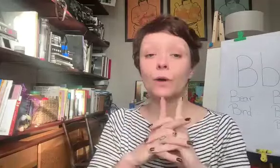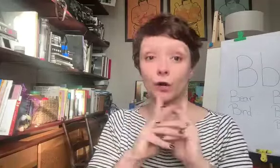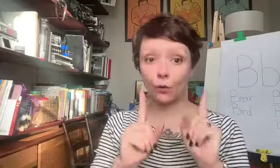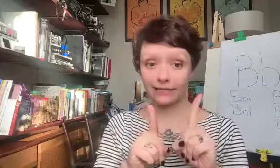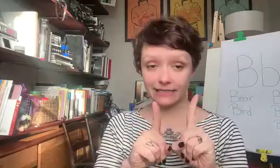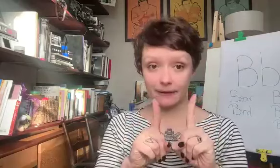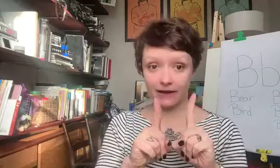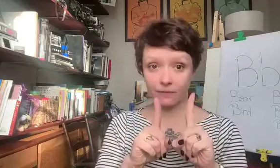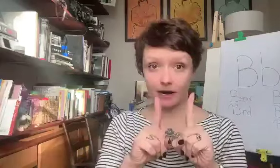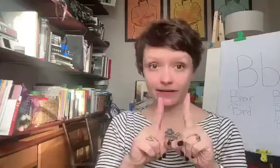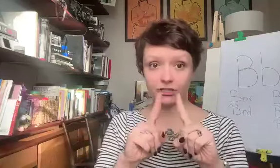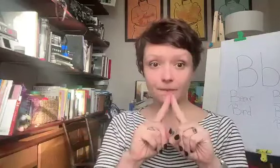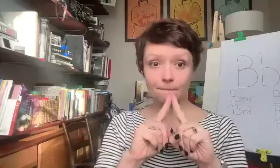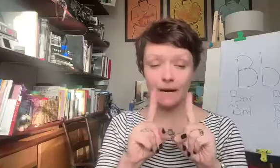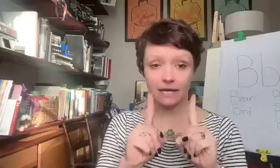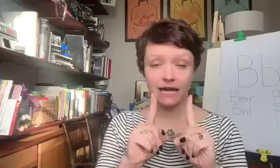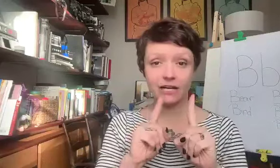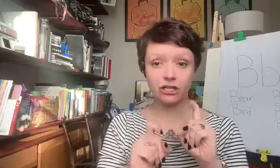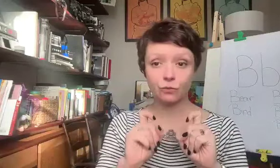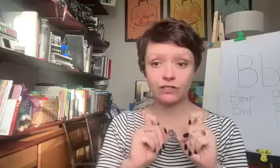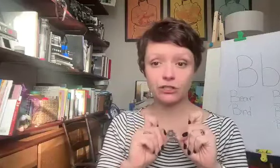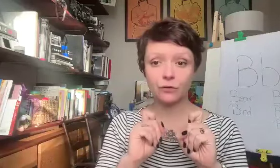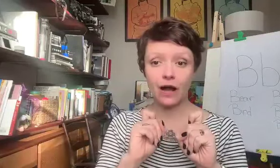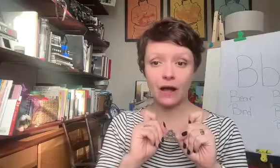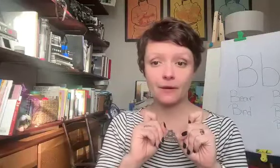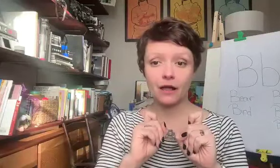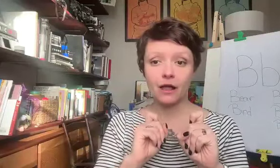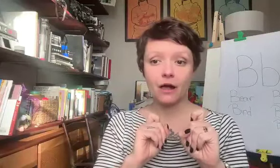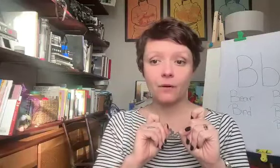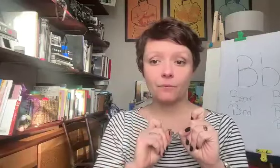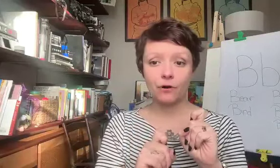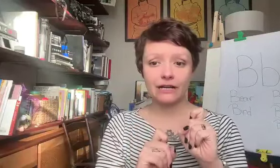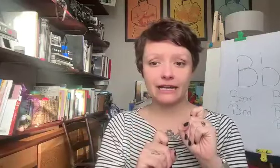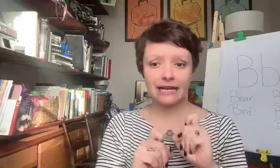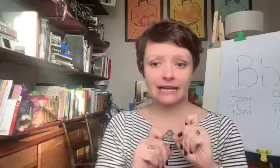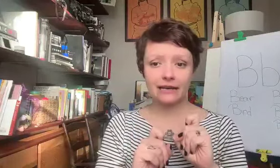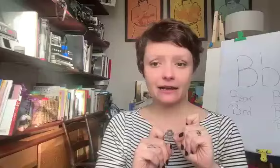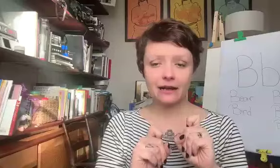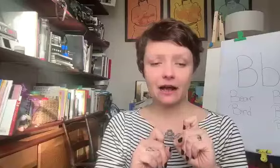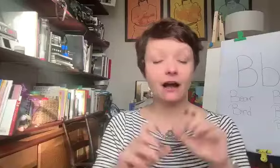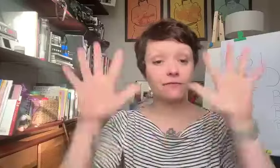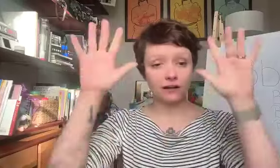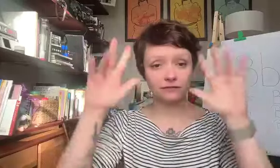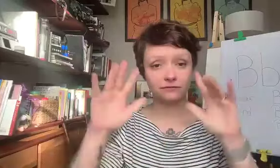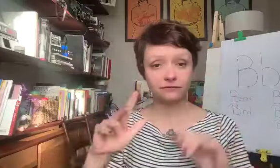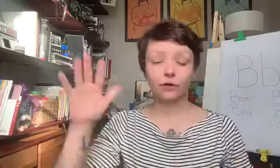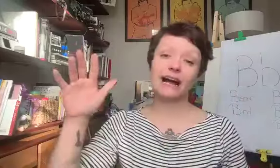We are going to get to behavior modification, but I just want to put in a fall. Or